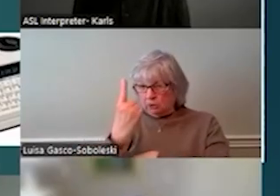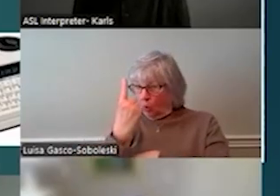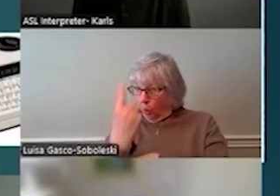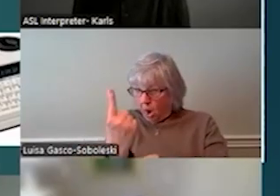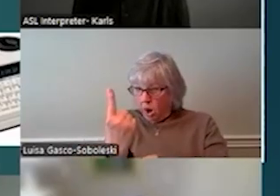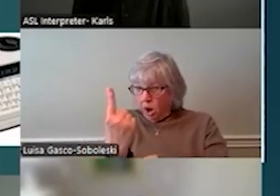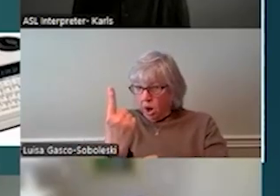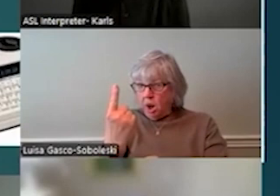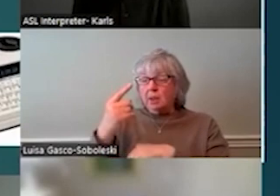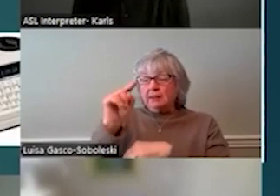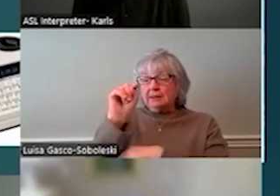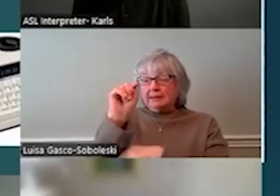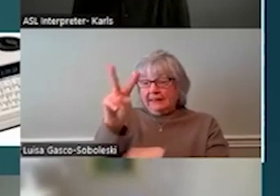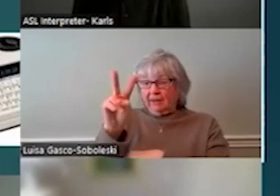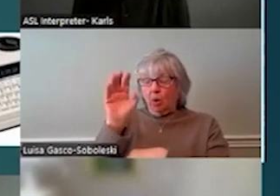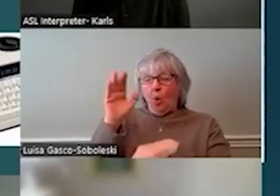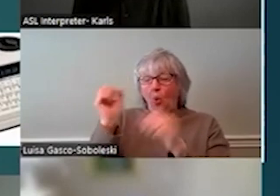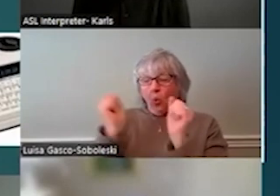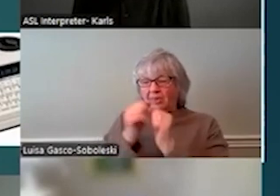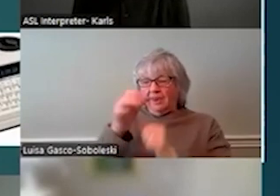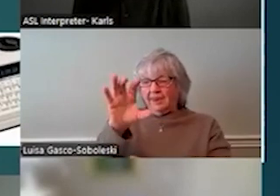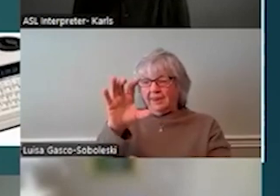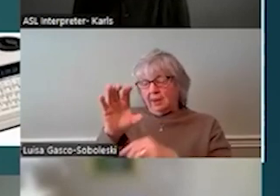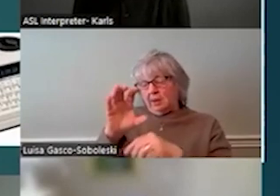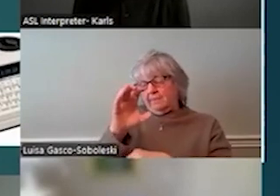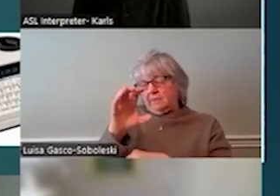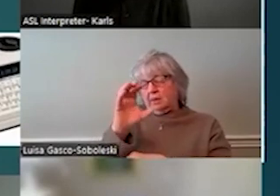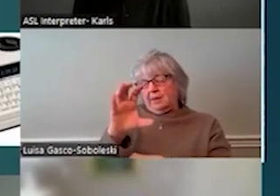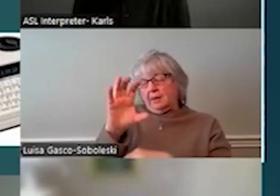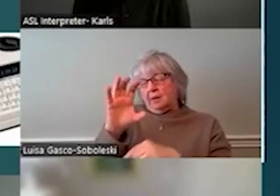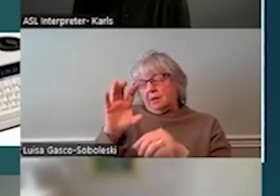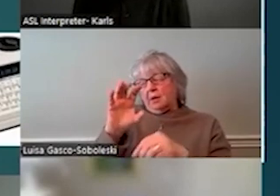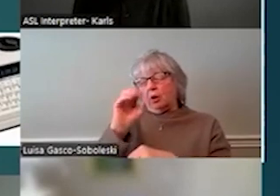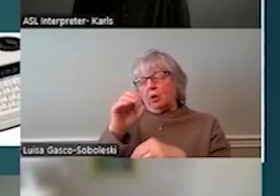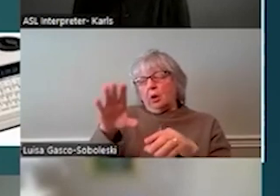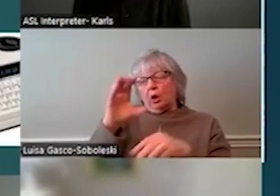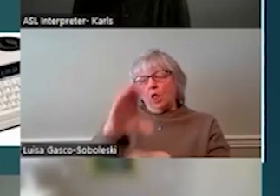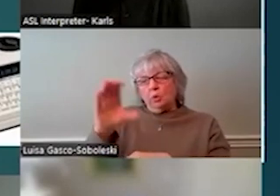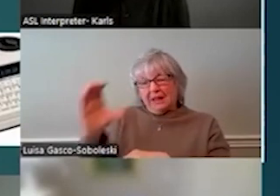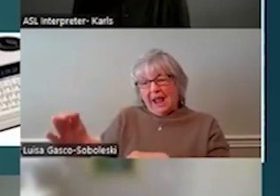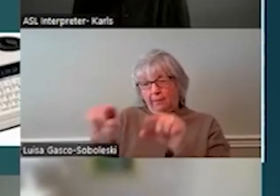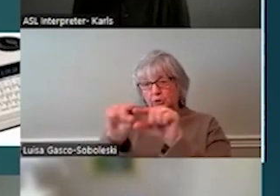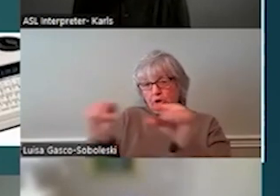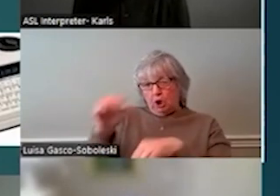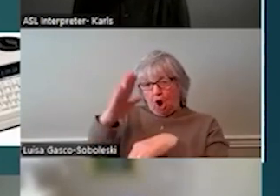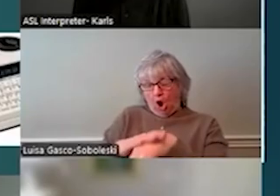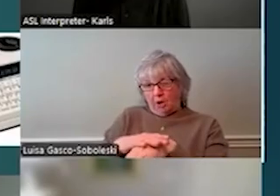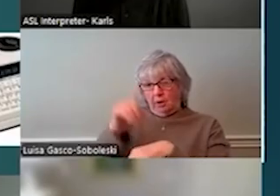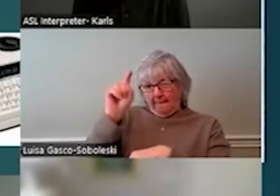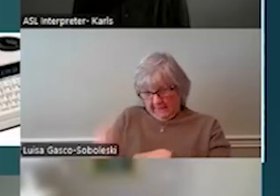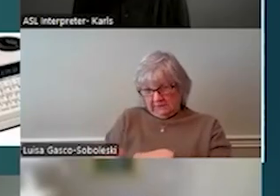there is a TV screen in the restaurant, there's supposed to be at least one television that has